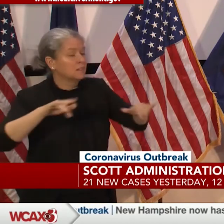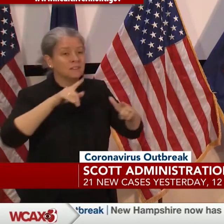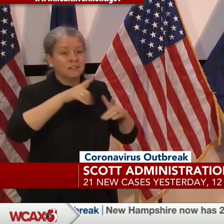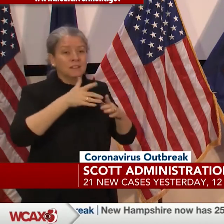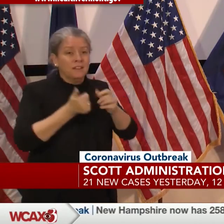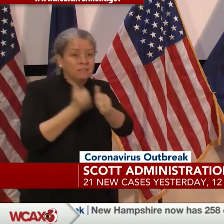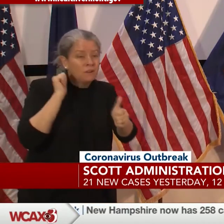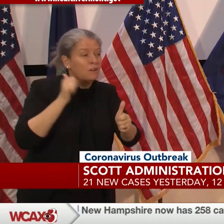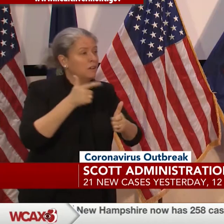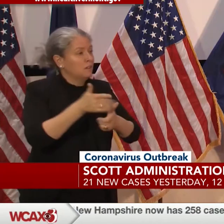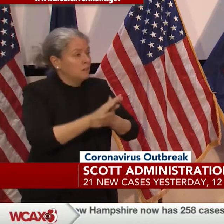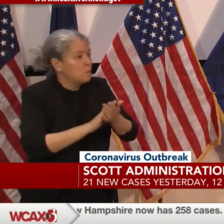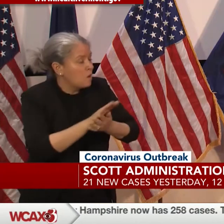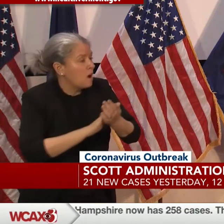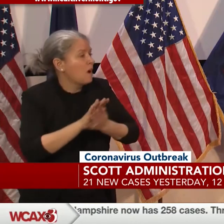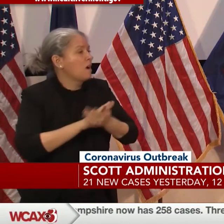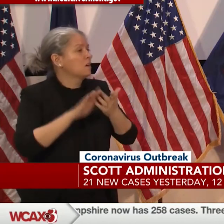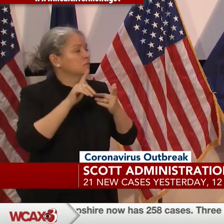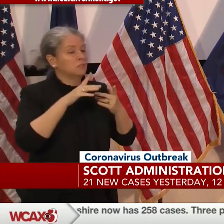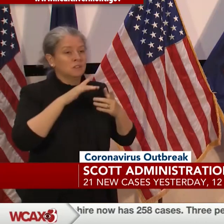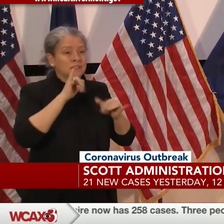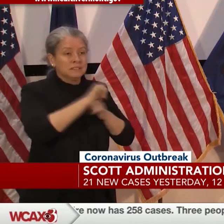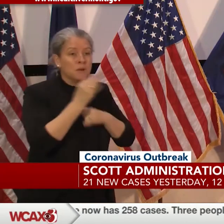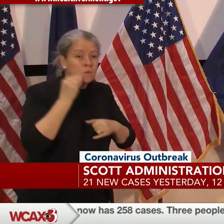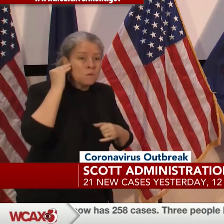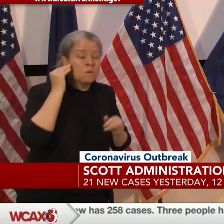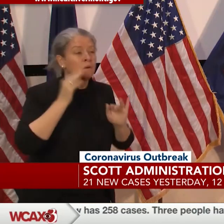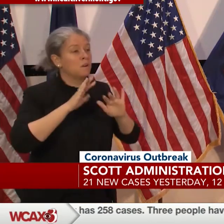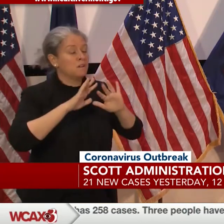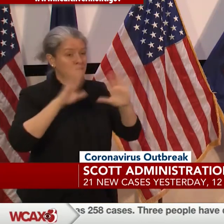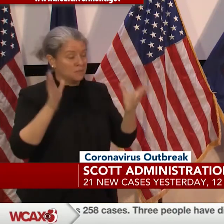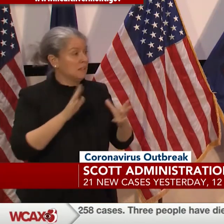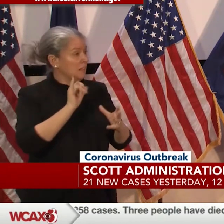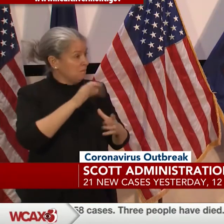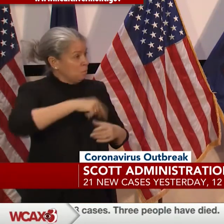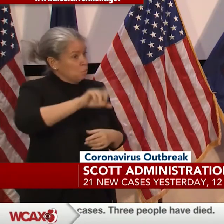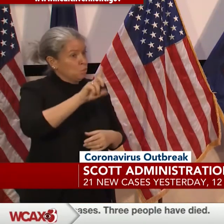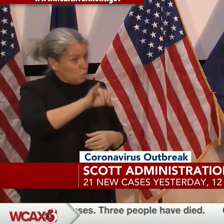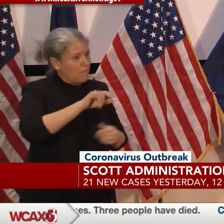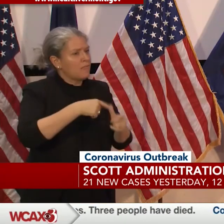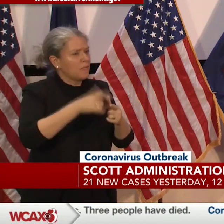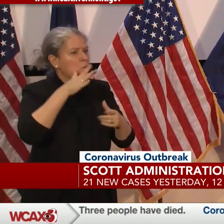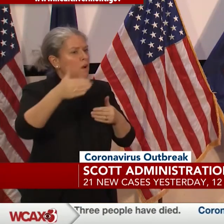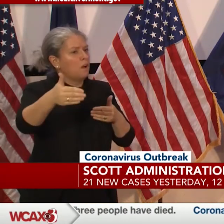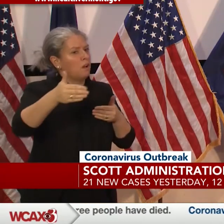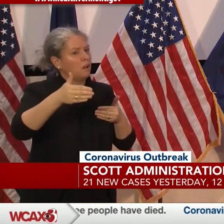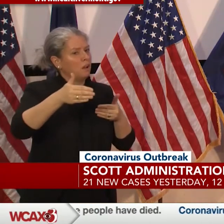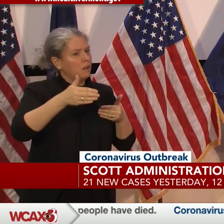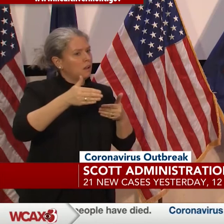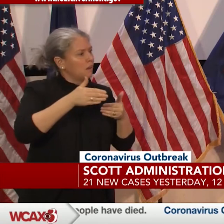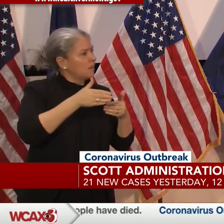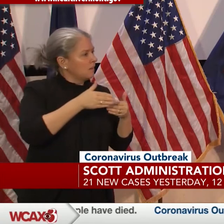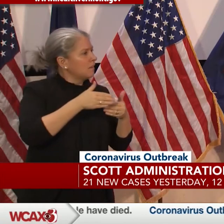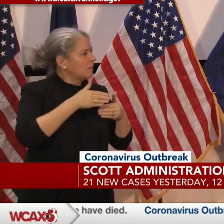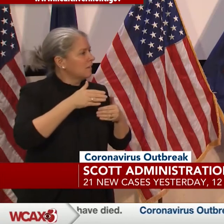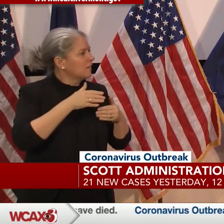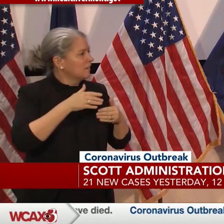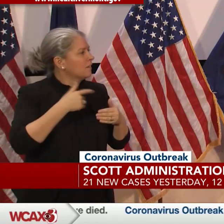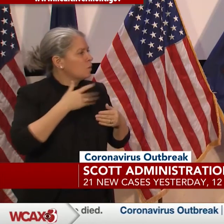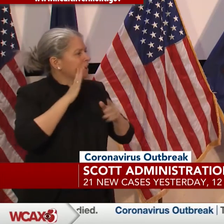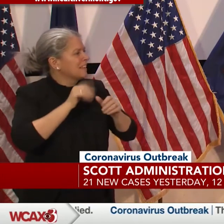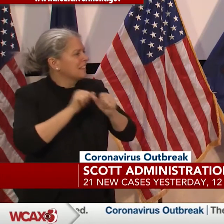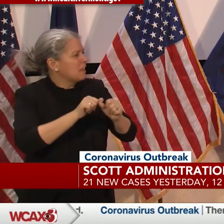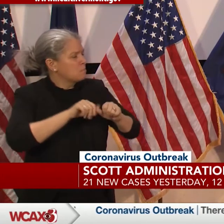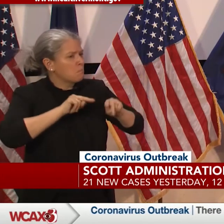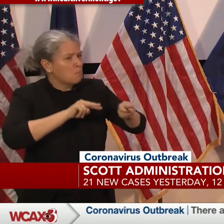that, the sooner we'll get through this. And we'll continue to monitor, and we'll again be sharing